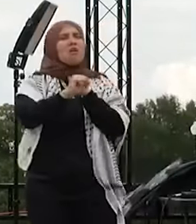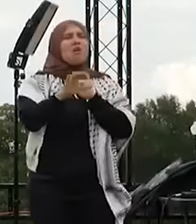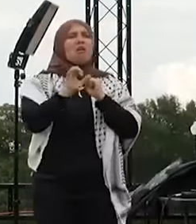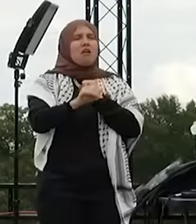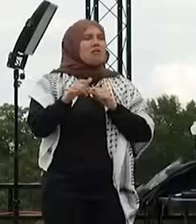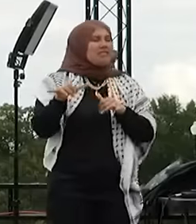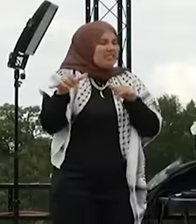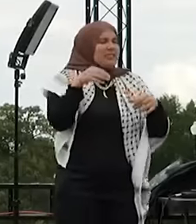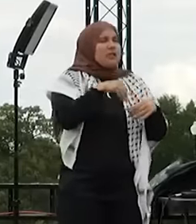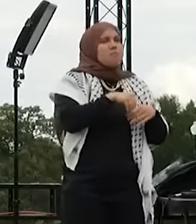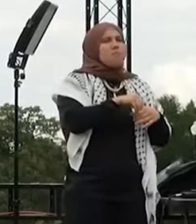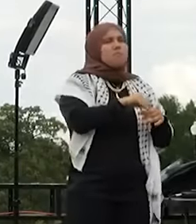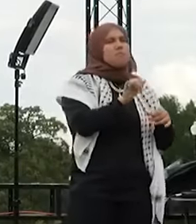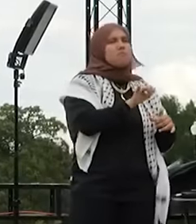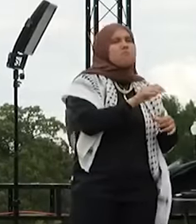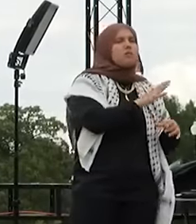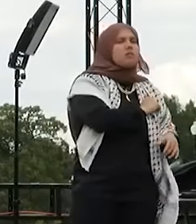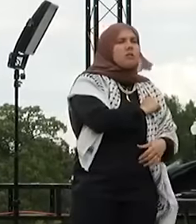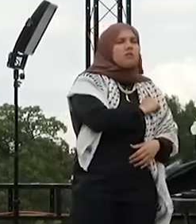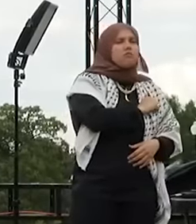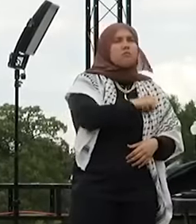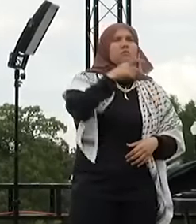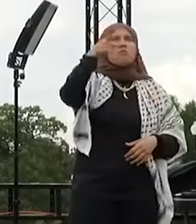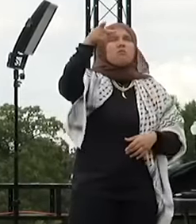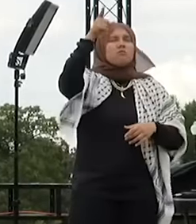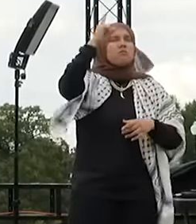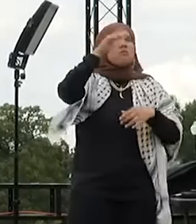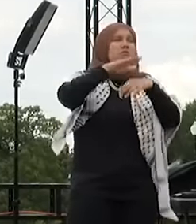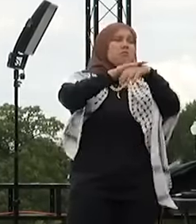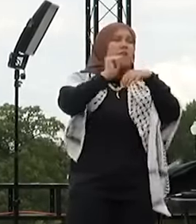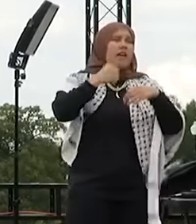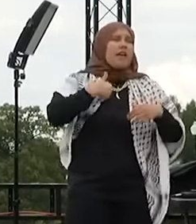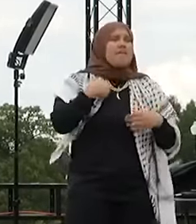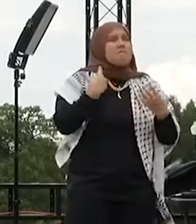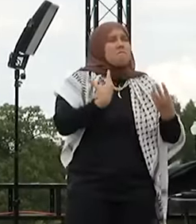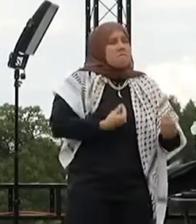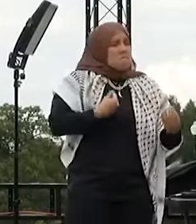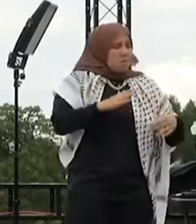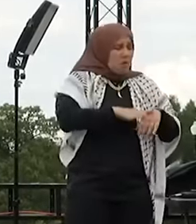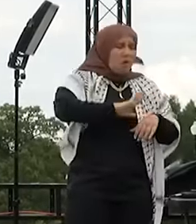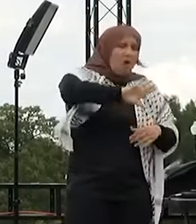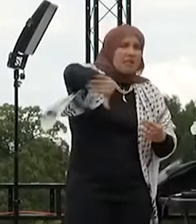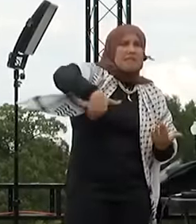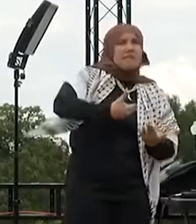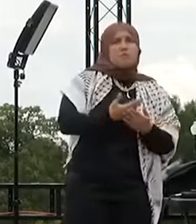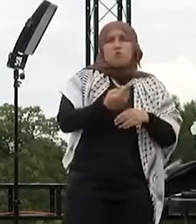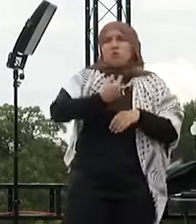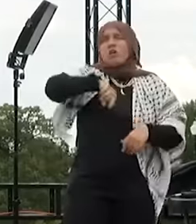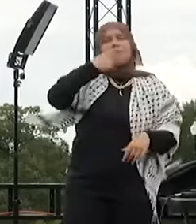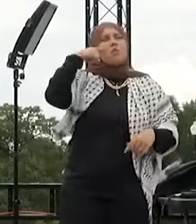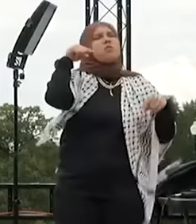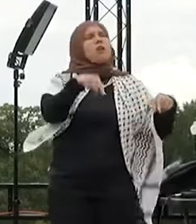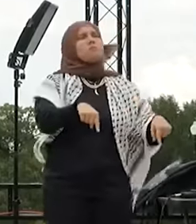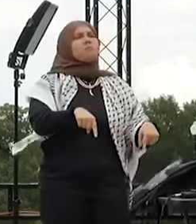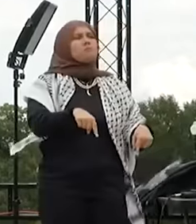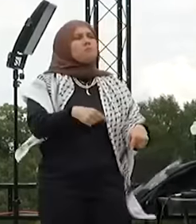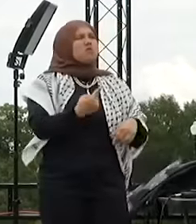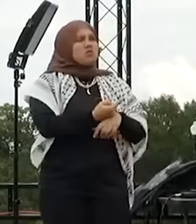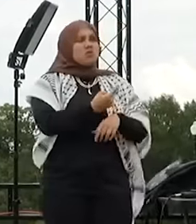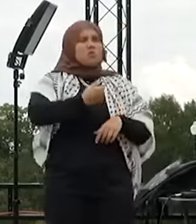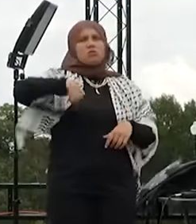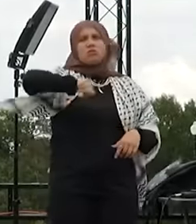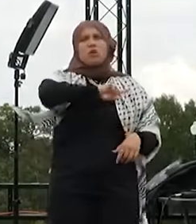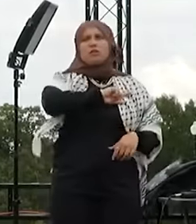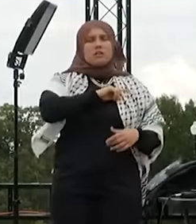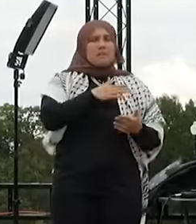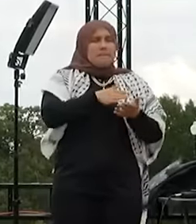ask you, O Allah, to have mercy on them all. We ask you to use us for them. We ask you to use us in ways that are